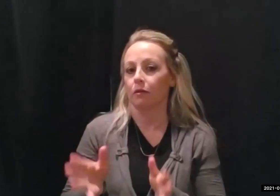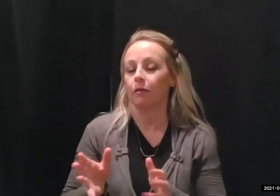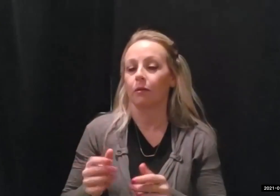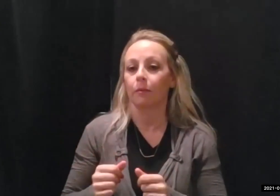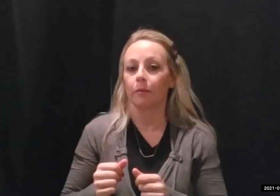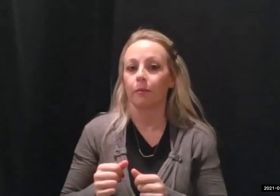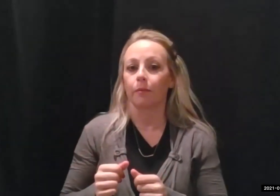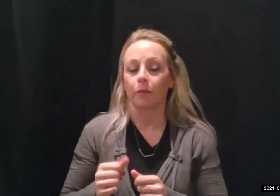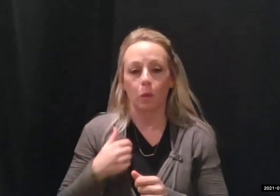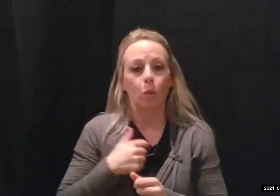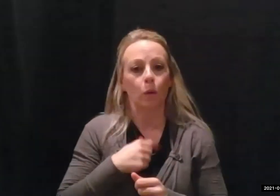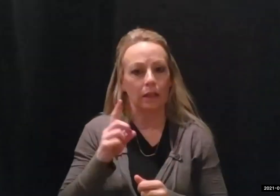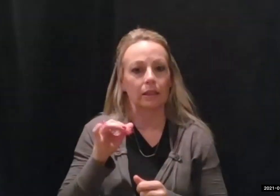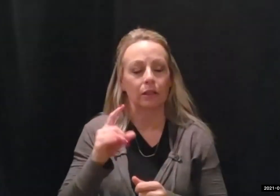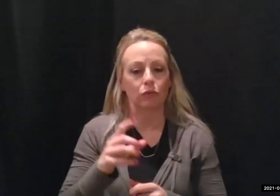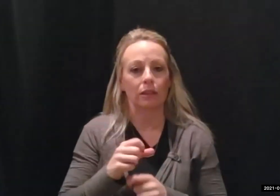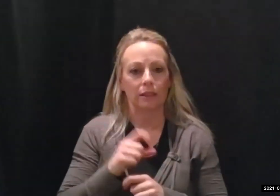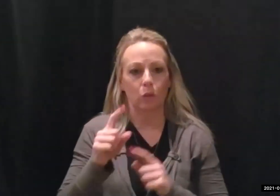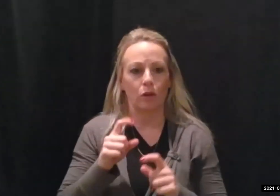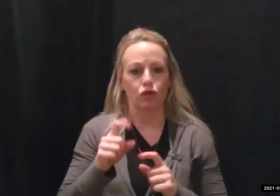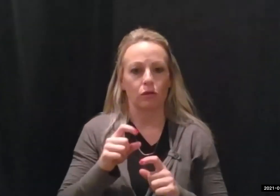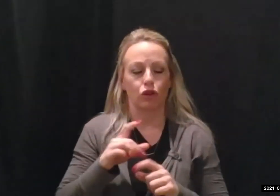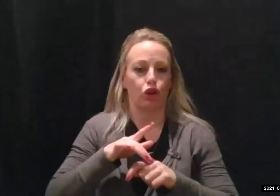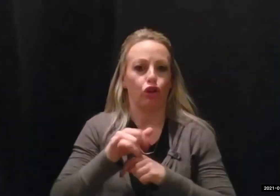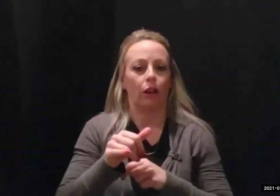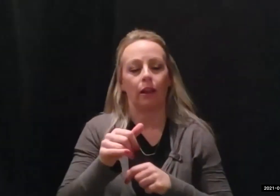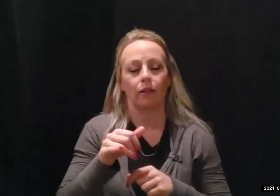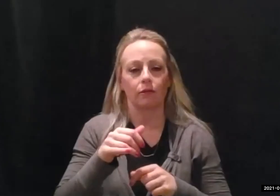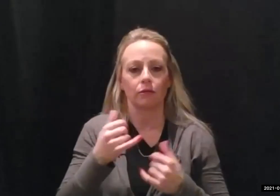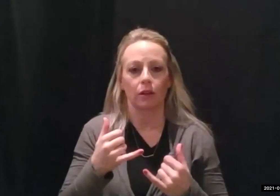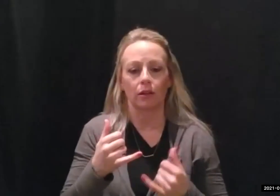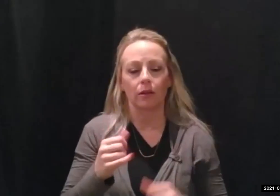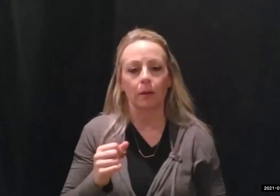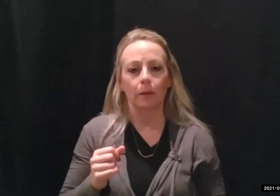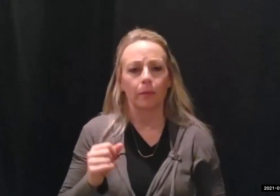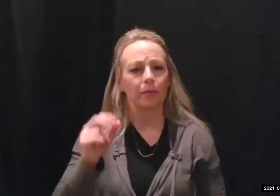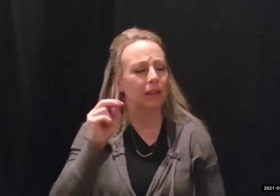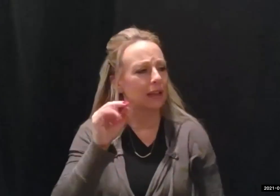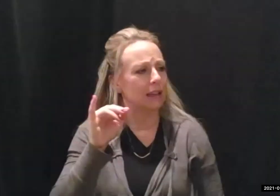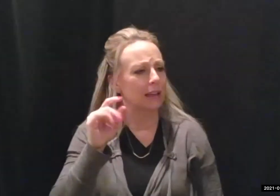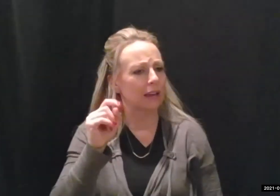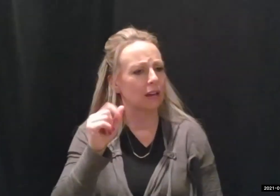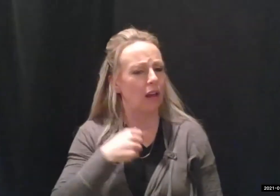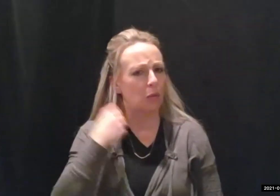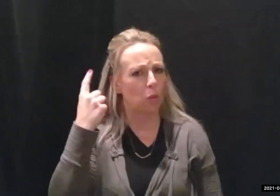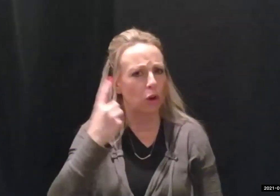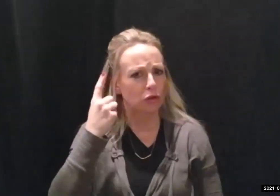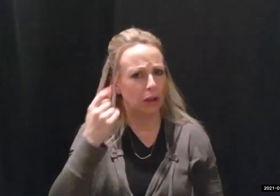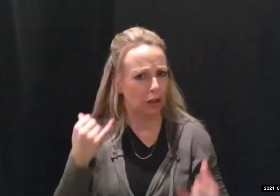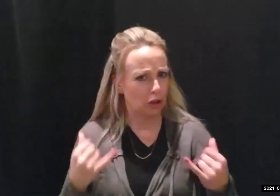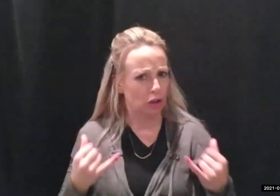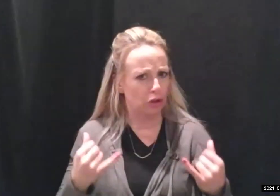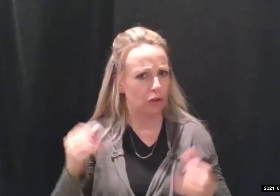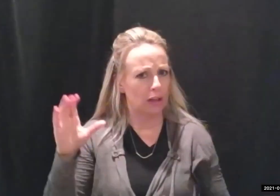did receive a couple of questions early. Nita, what is the current case situation at Tyson?